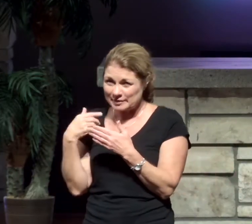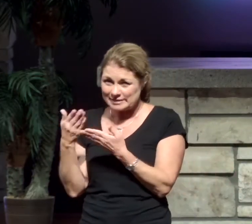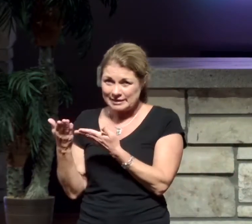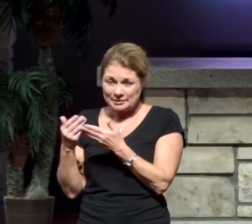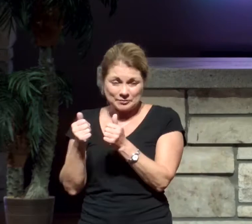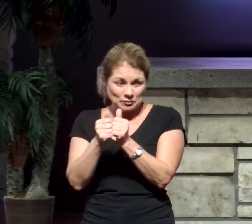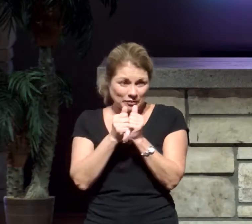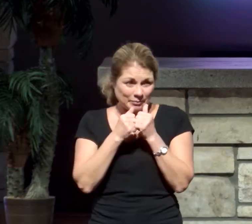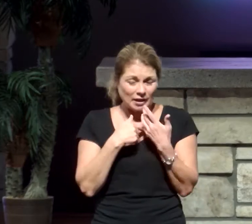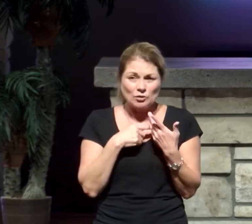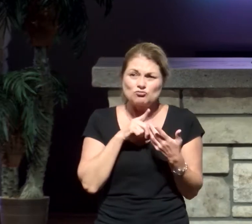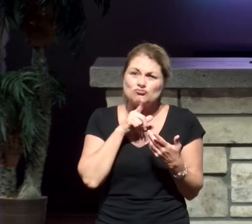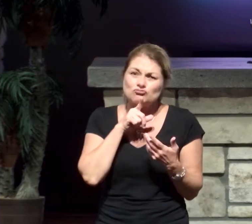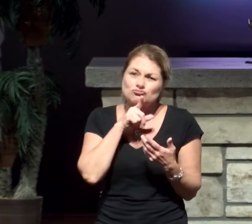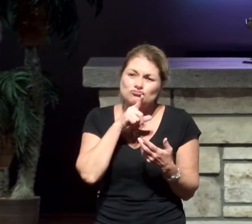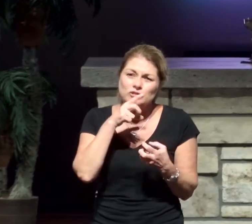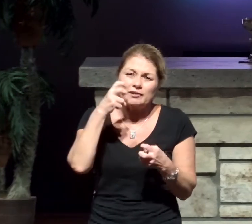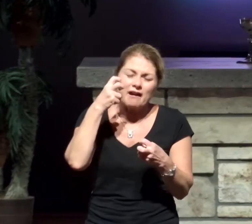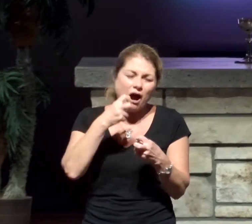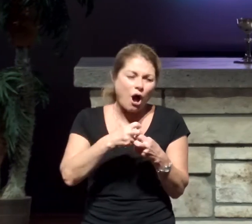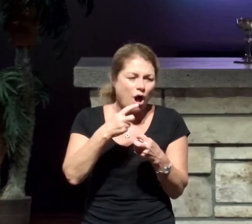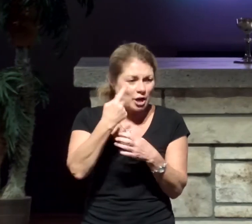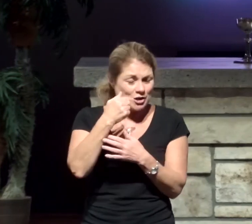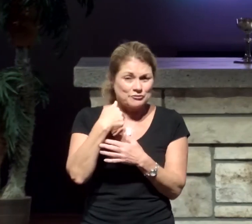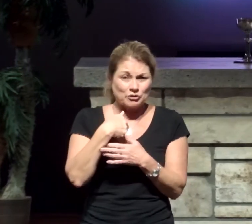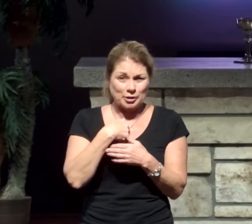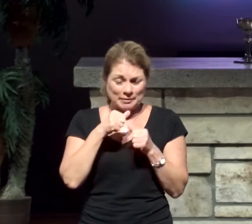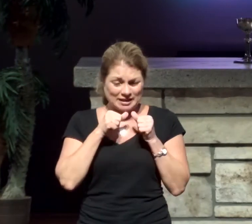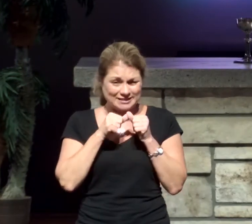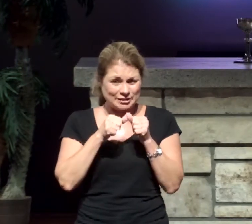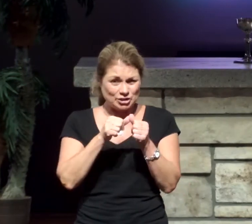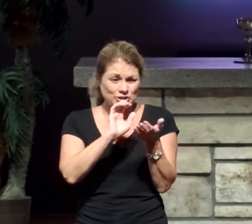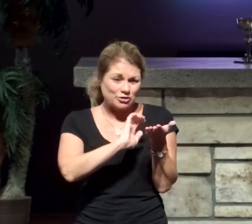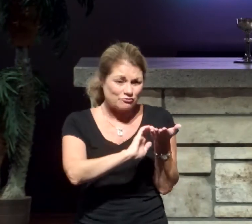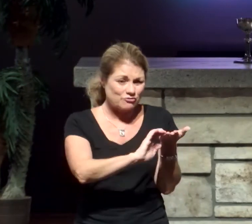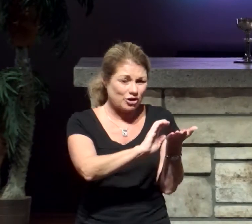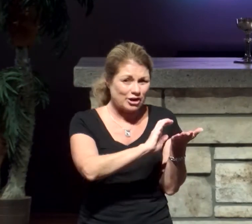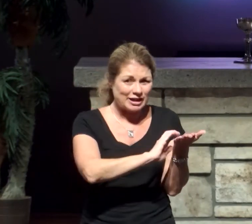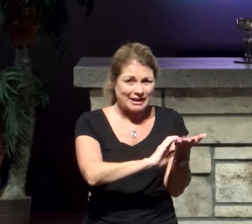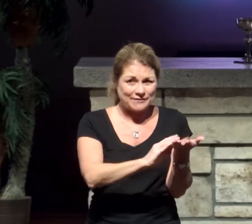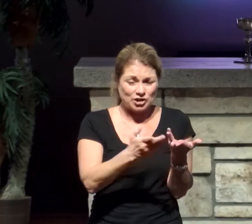was really hard for me to continue to forgive her.